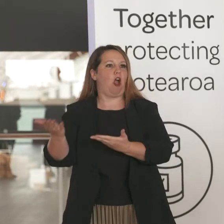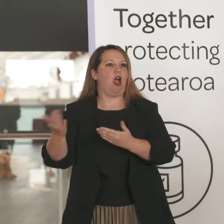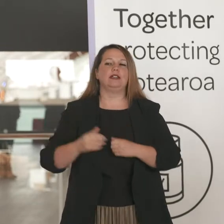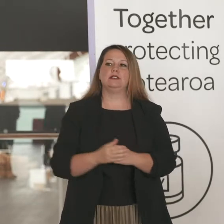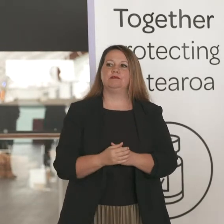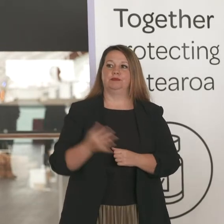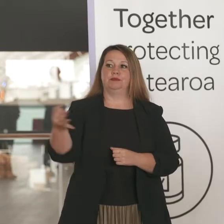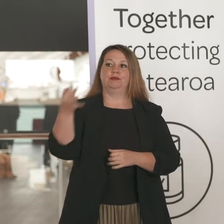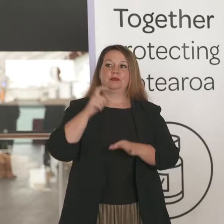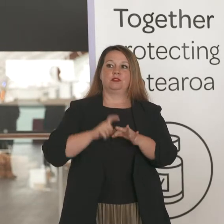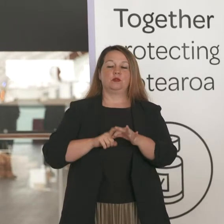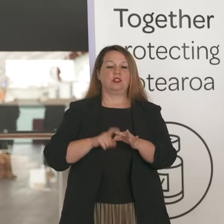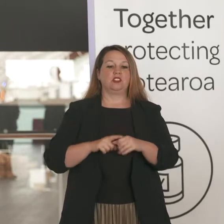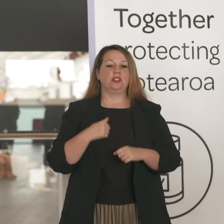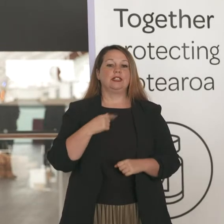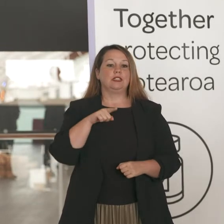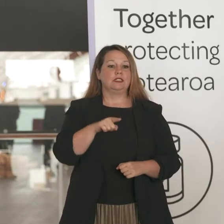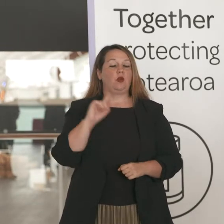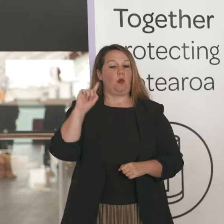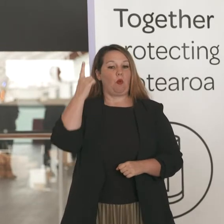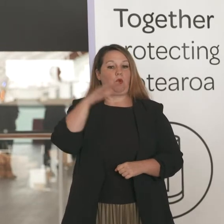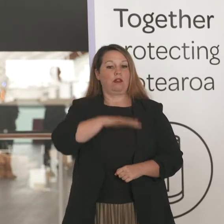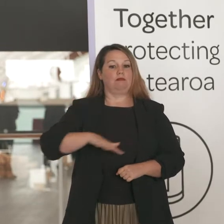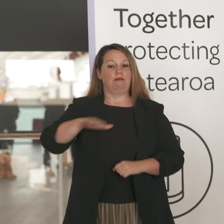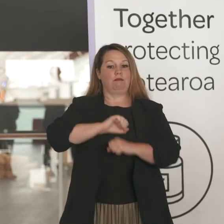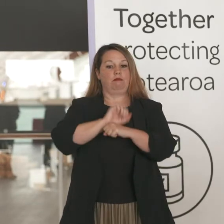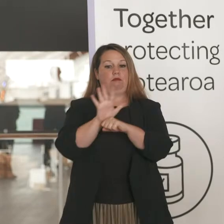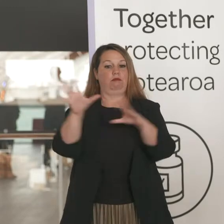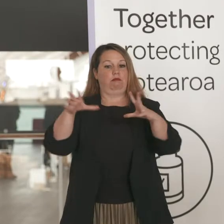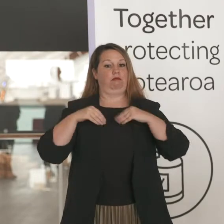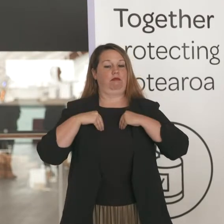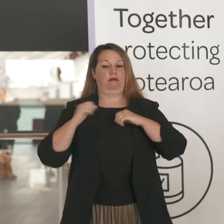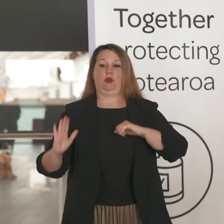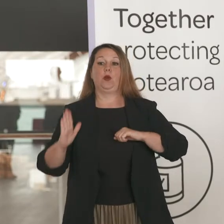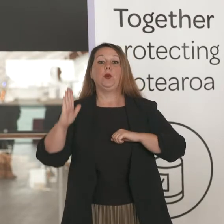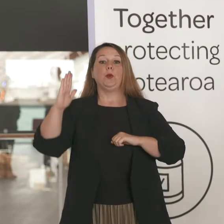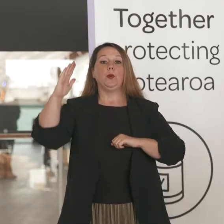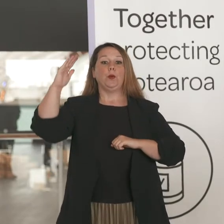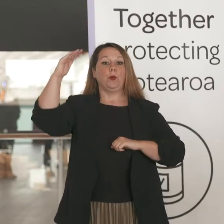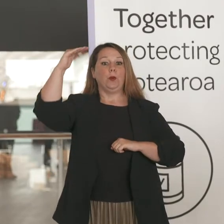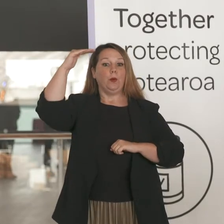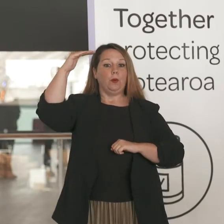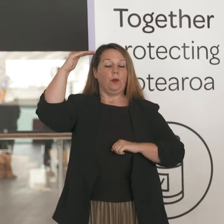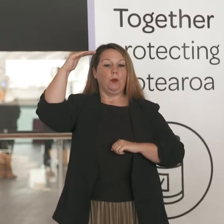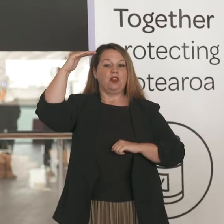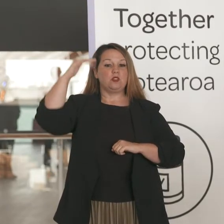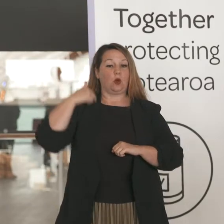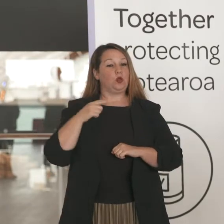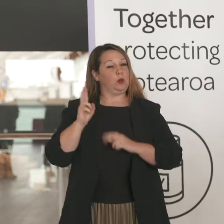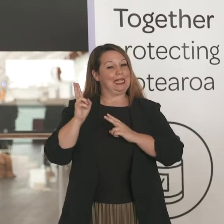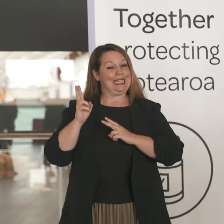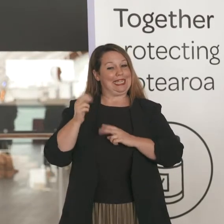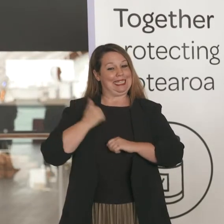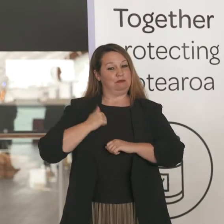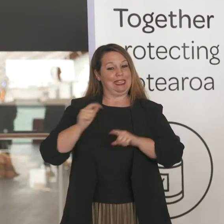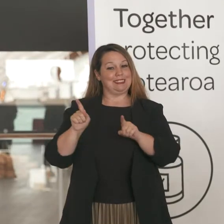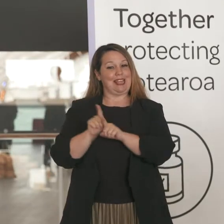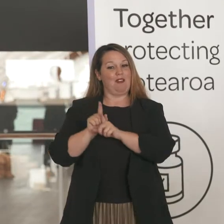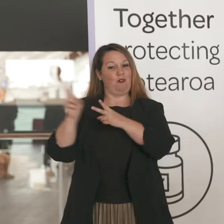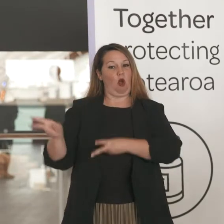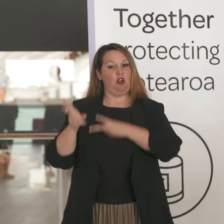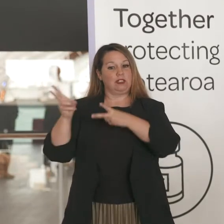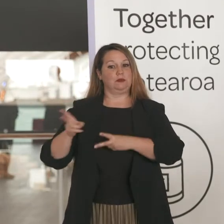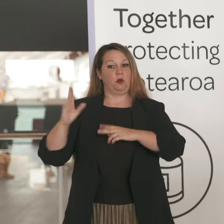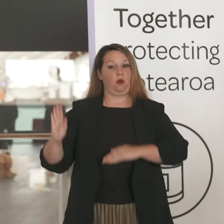Seeing as the patient cases have reached already, are you expecting the same for hospitalizations? So the question